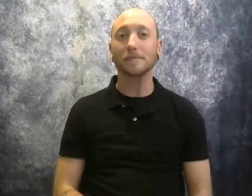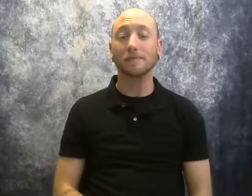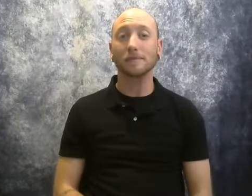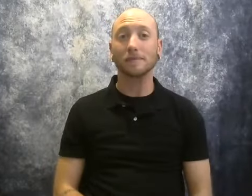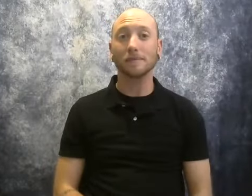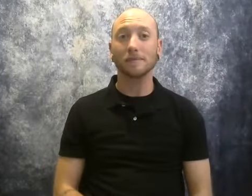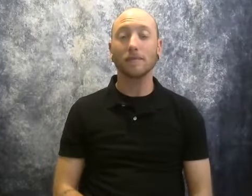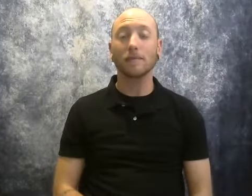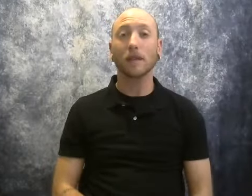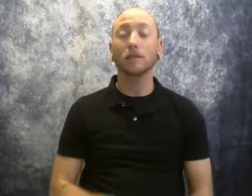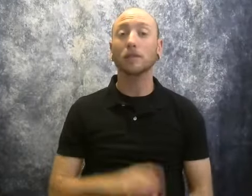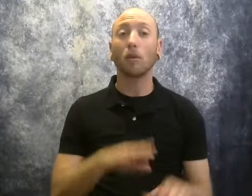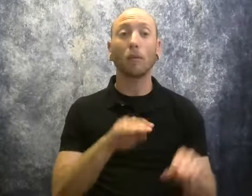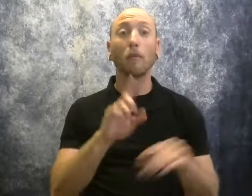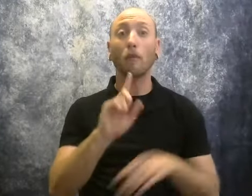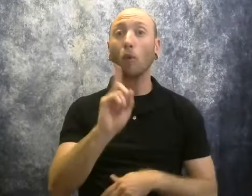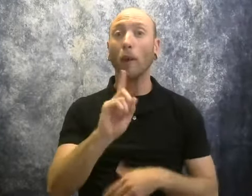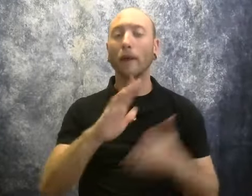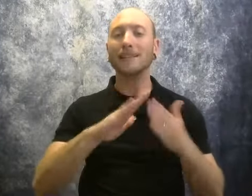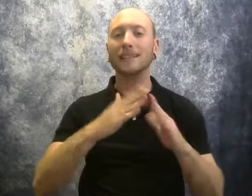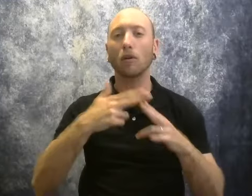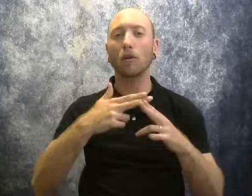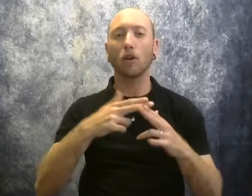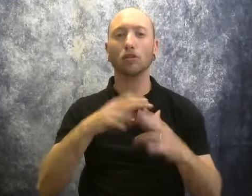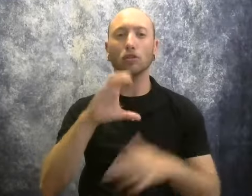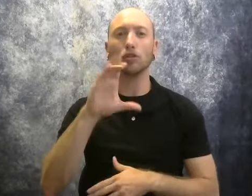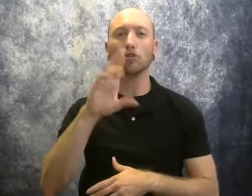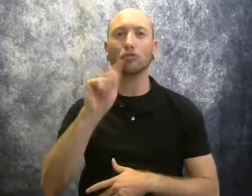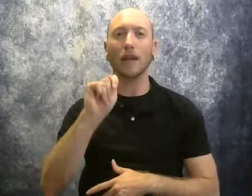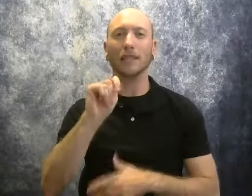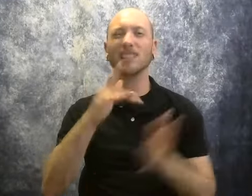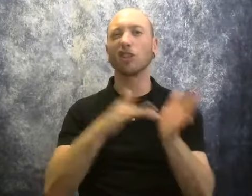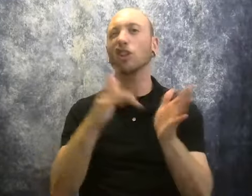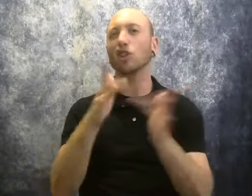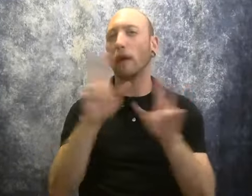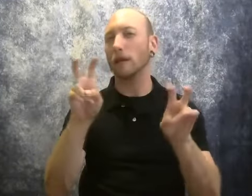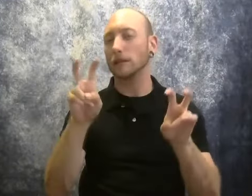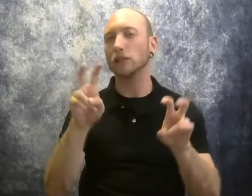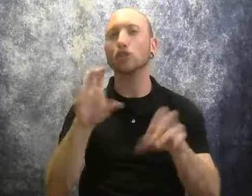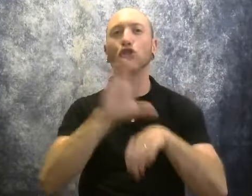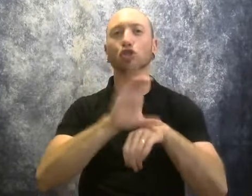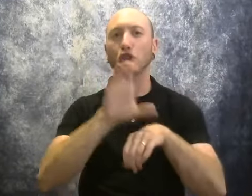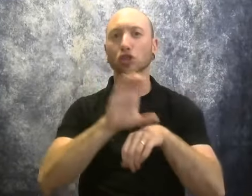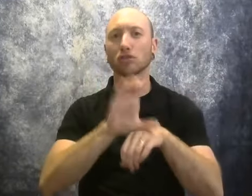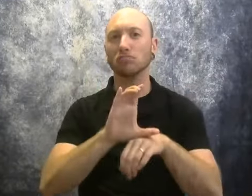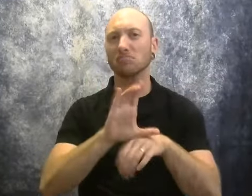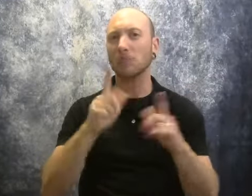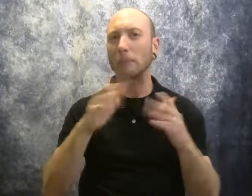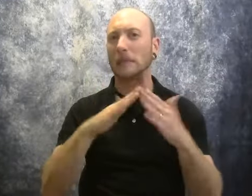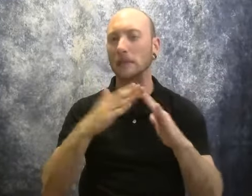And we ended up in Christchurch, which is about mid-South Island. Well, they ended up there, and that's where I was